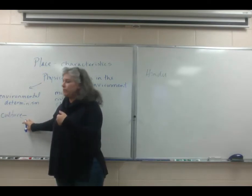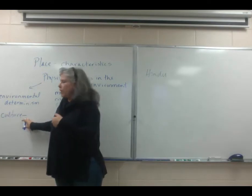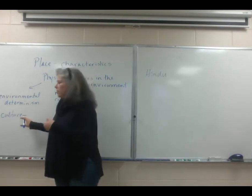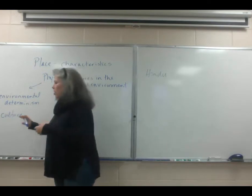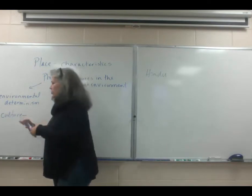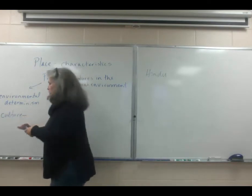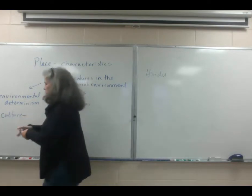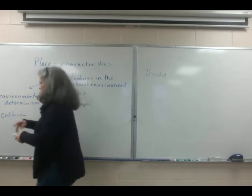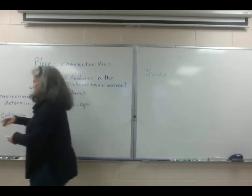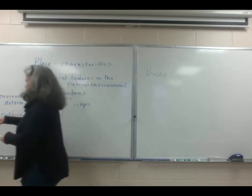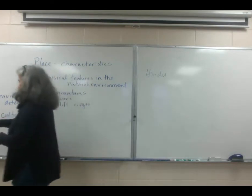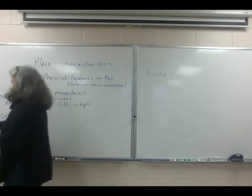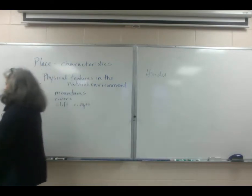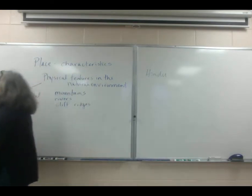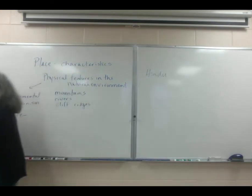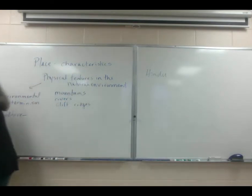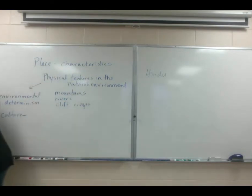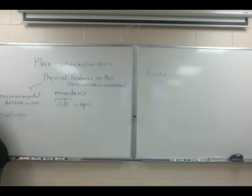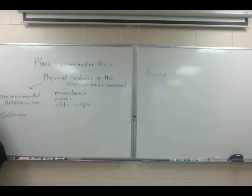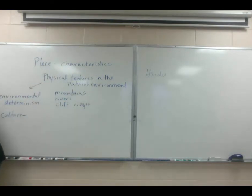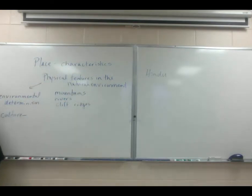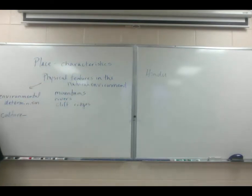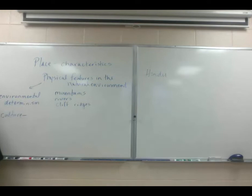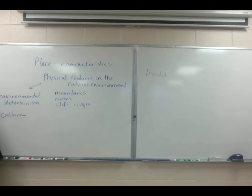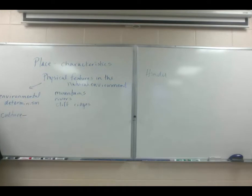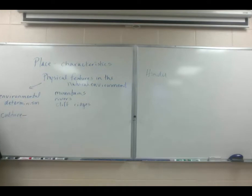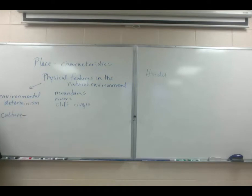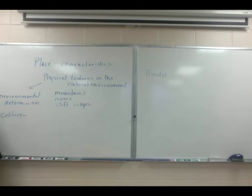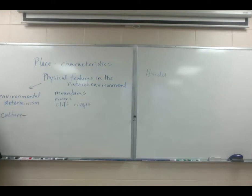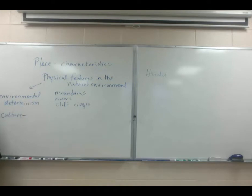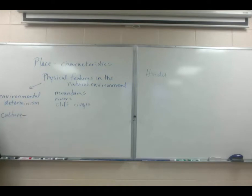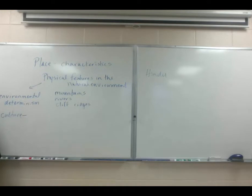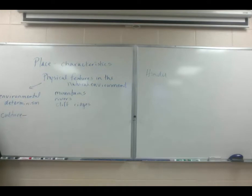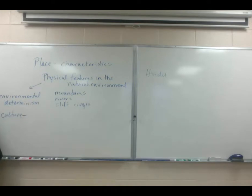I'm going to open this door really quick, so I'm getting a little